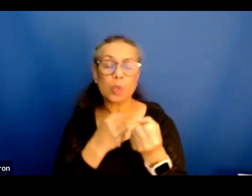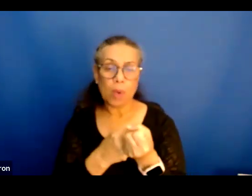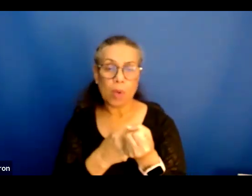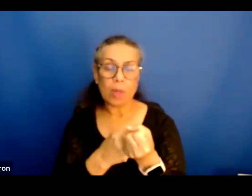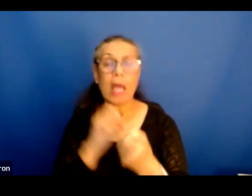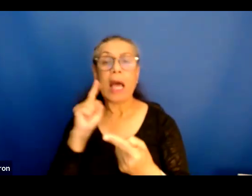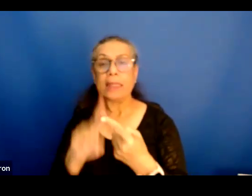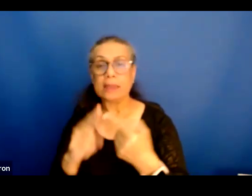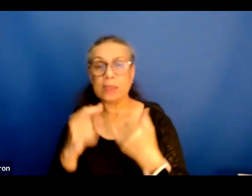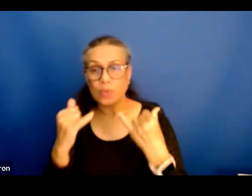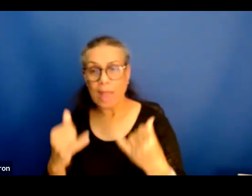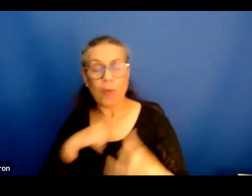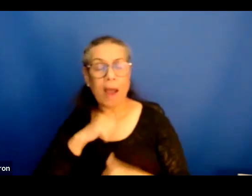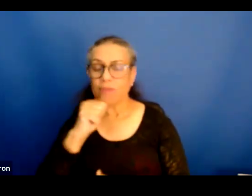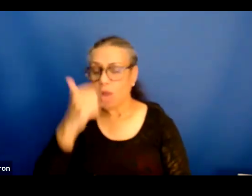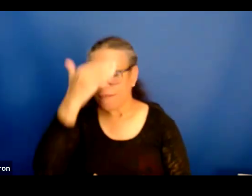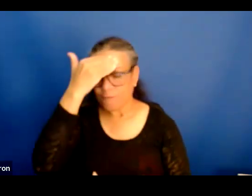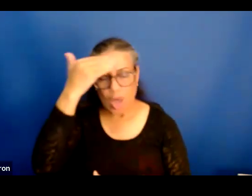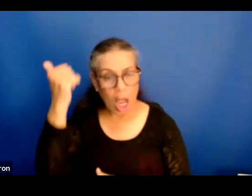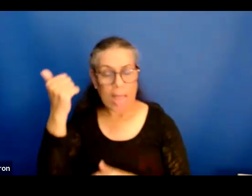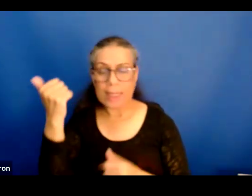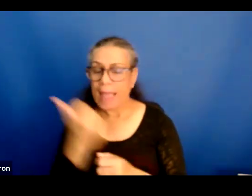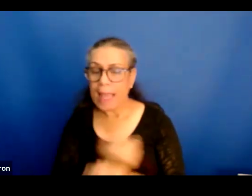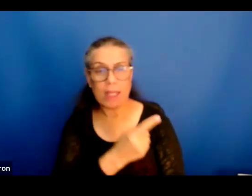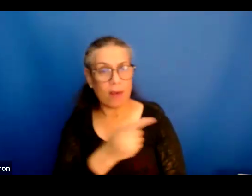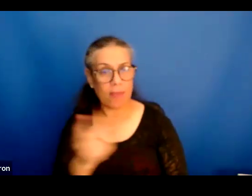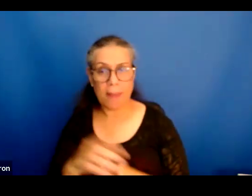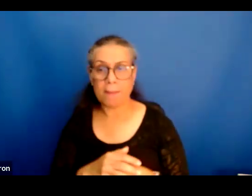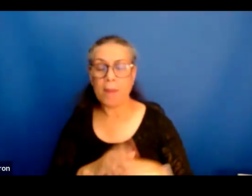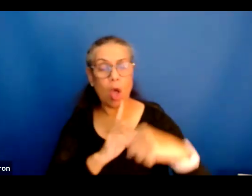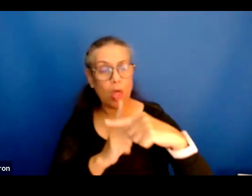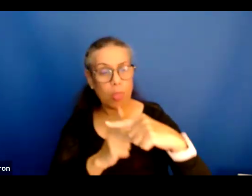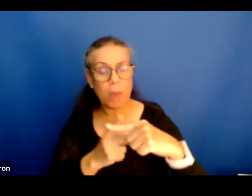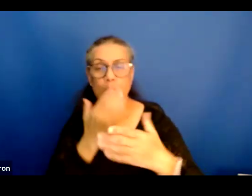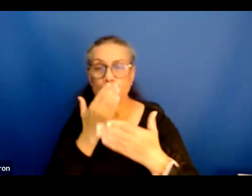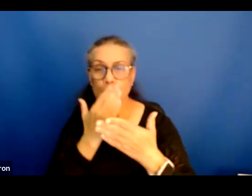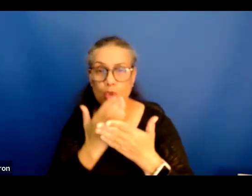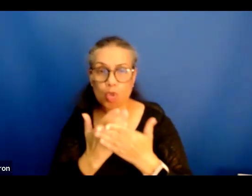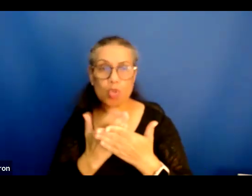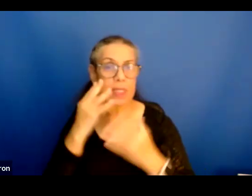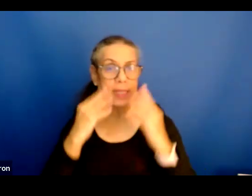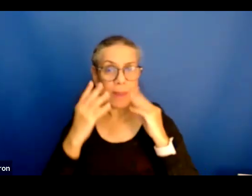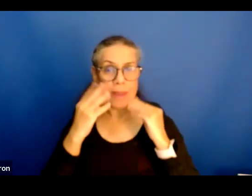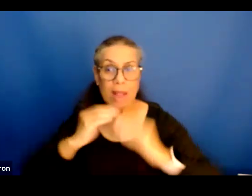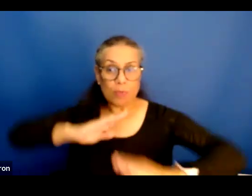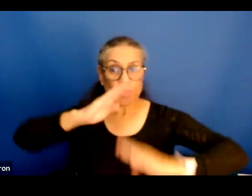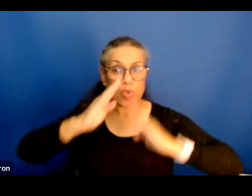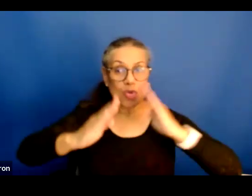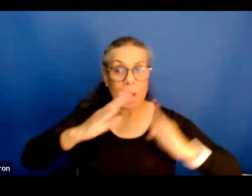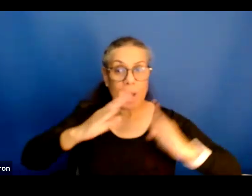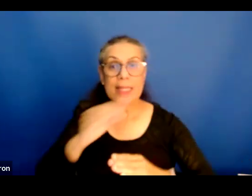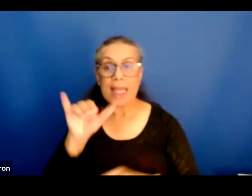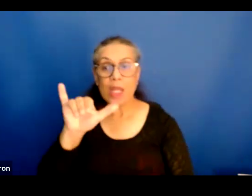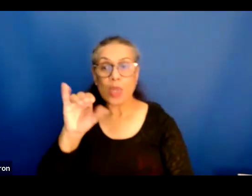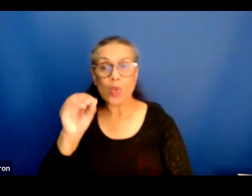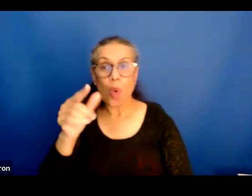this day, I have not forgotten any all the positive and good activities such as karate and yoga. Please don't